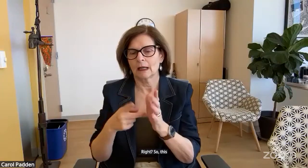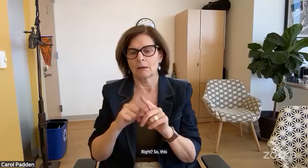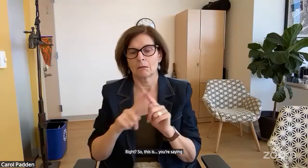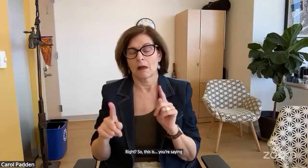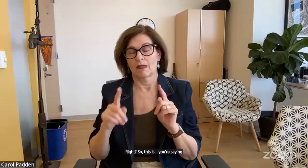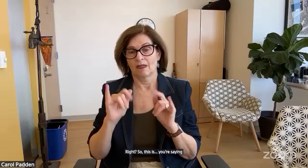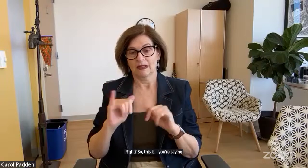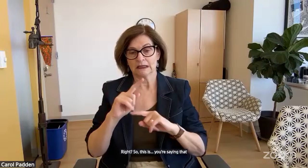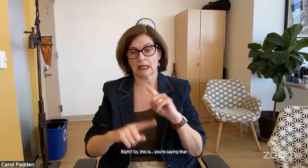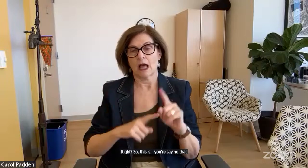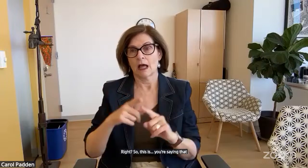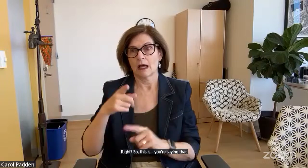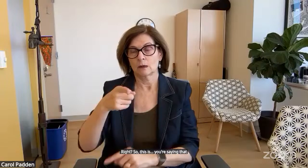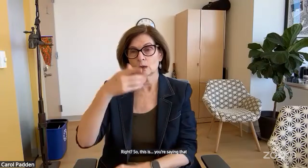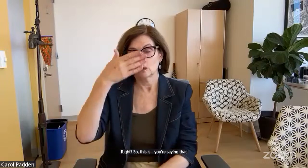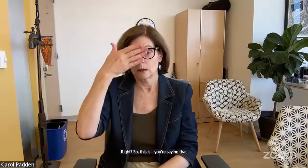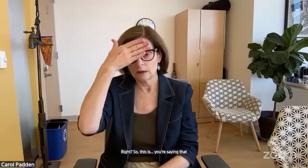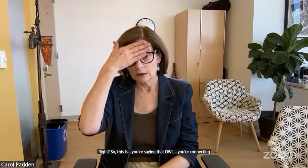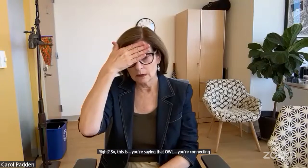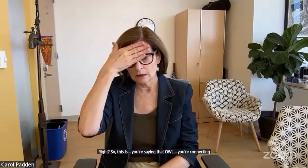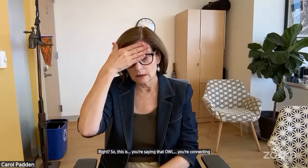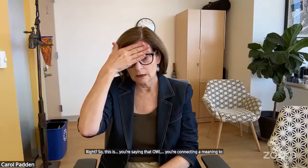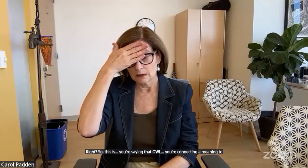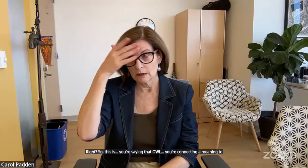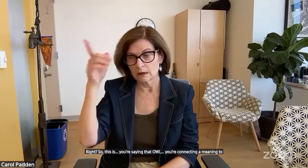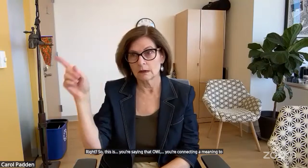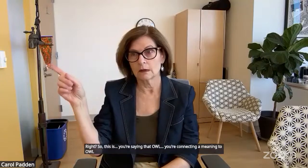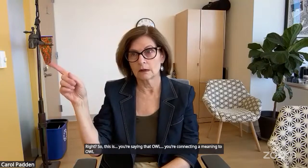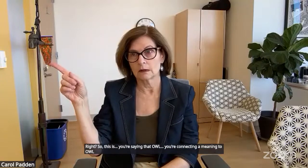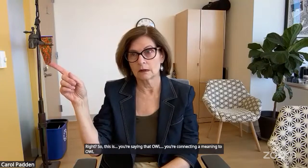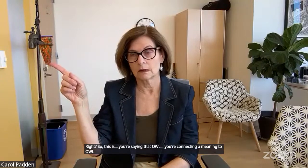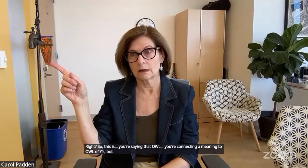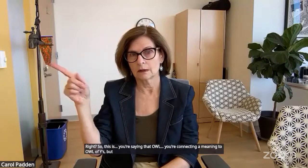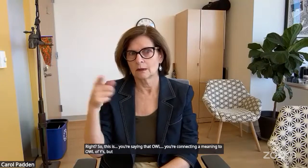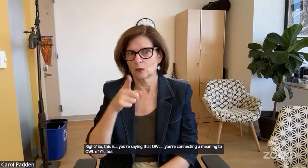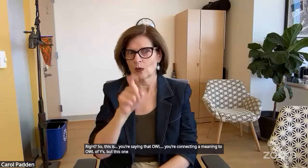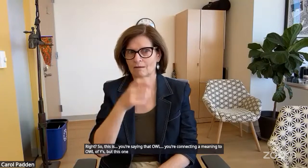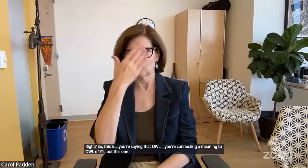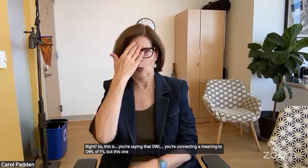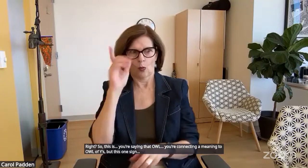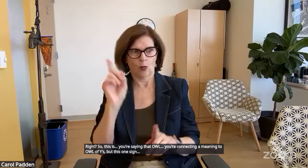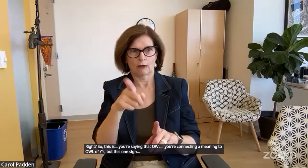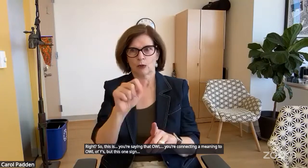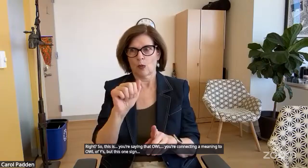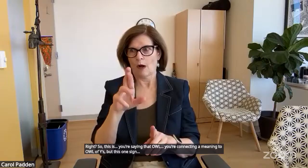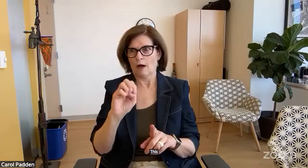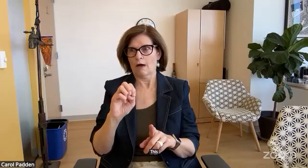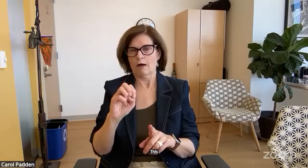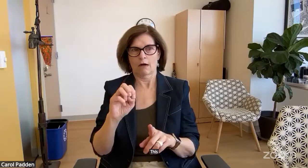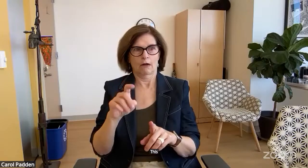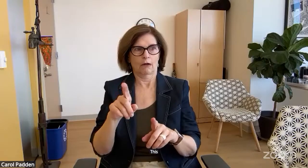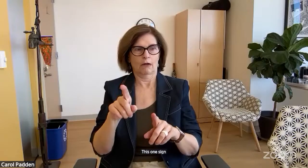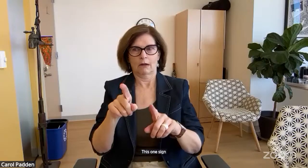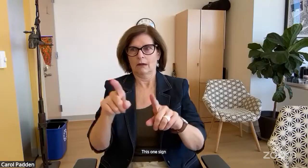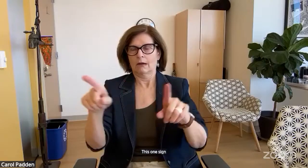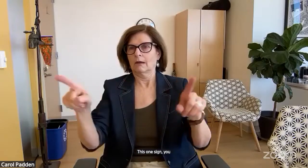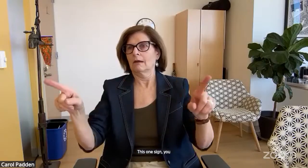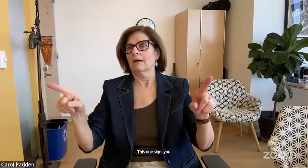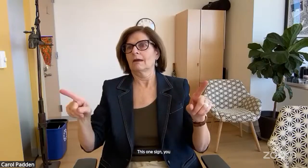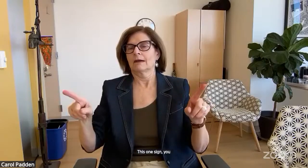that owl, you're connecting a meaning to owl of wise, but this one sign This one sign, you have to, when you